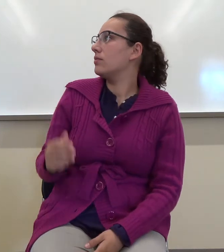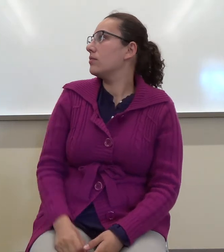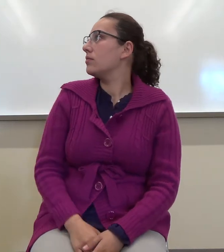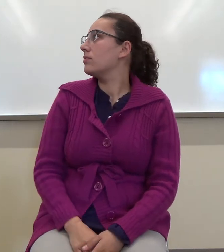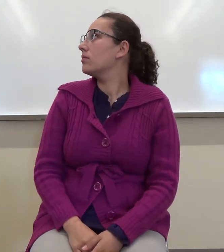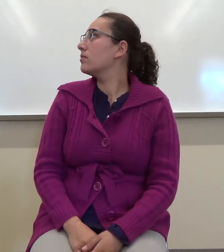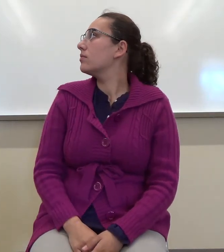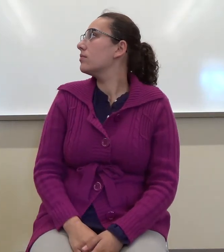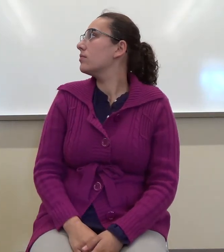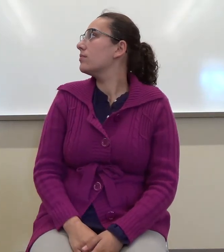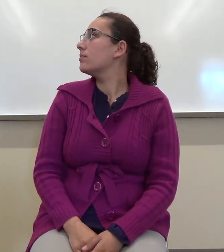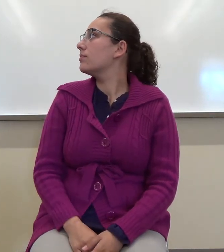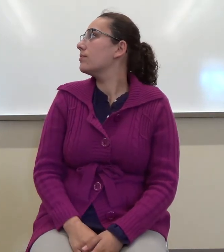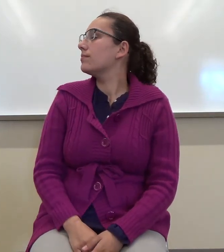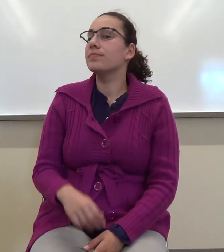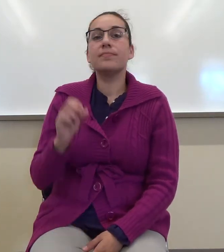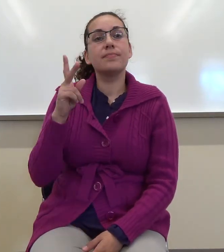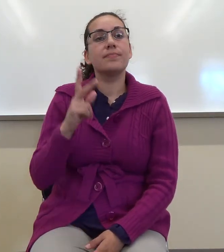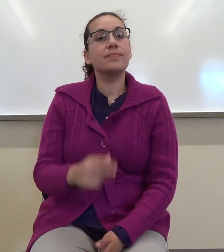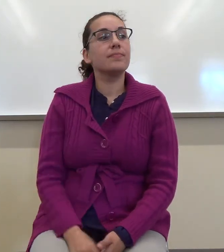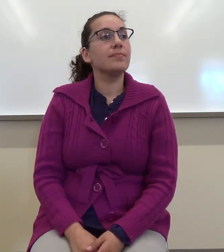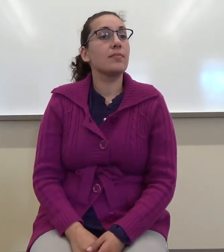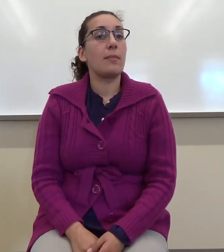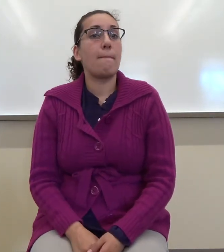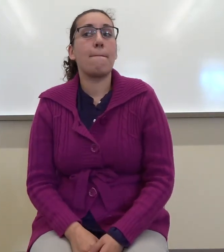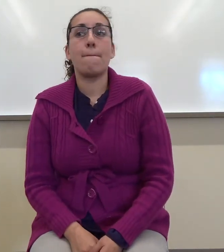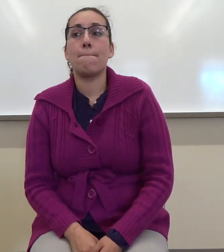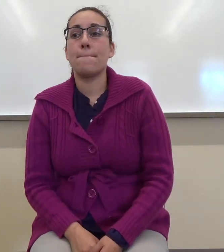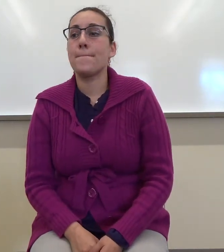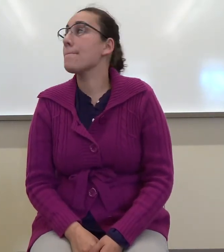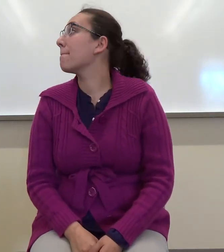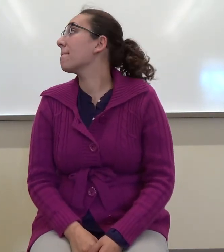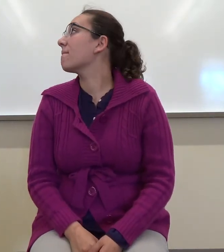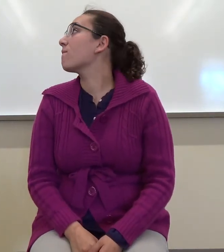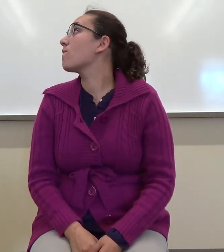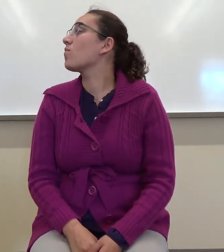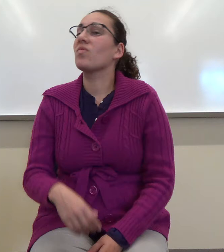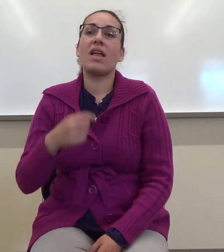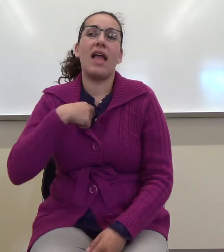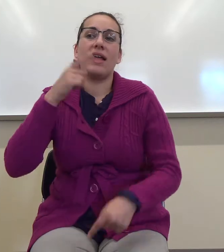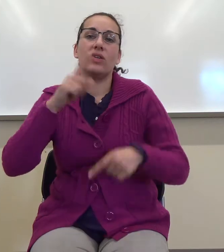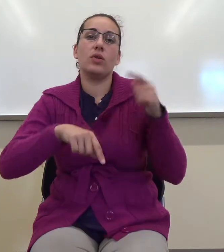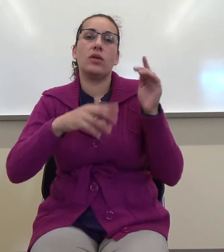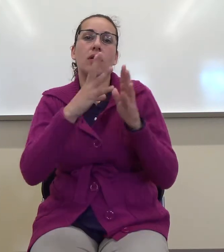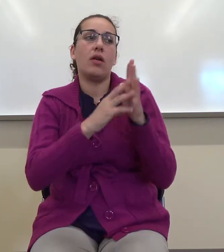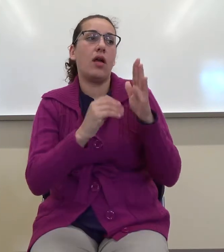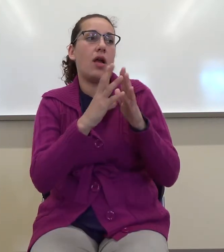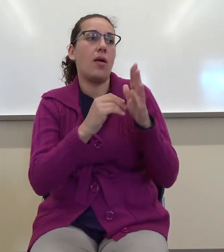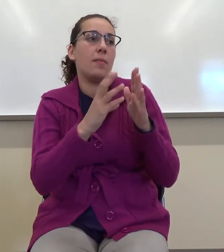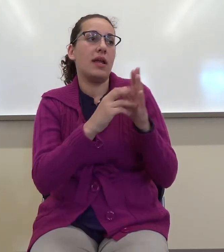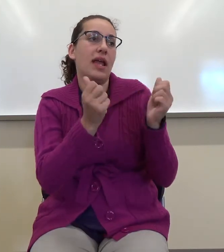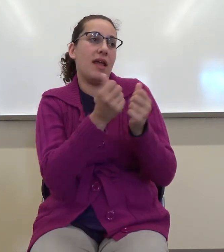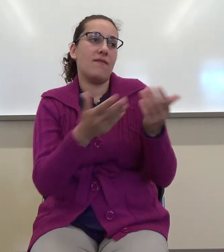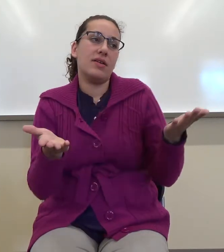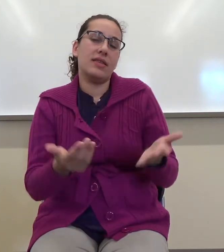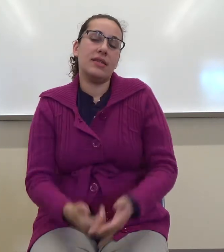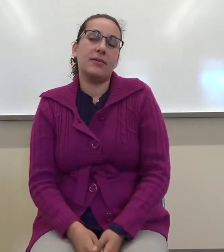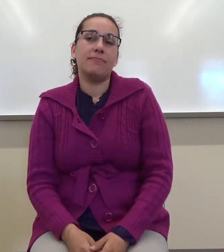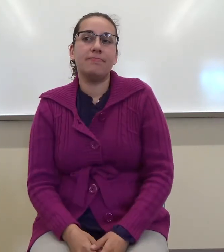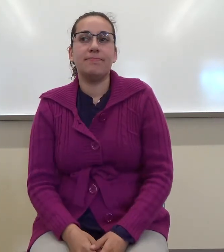notes, okay? And my E's went off the end of the copy page here. They were way out of the edge. Okay,